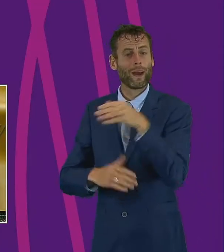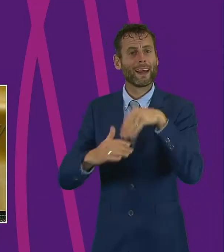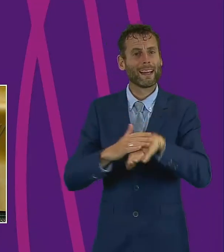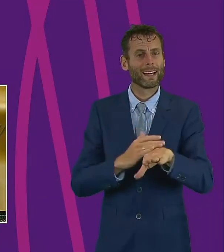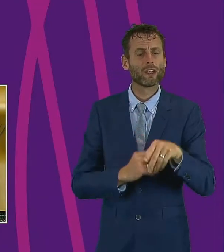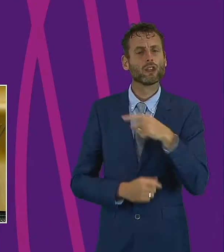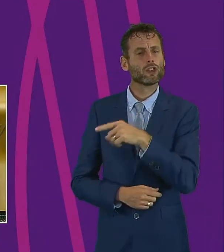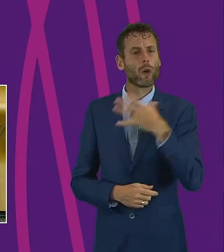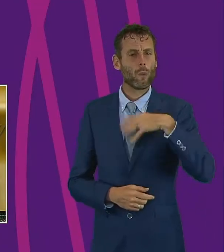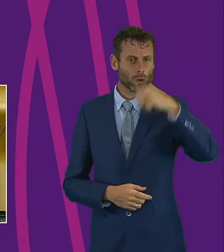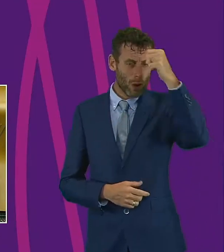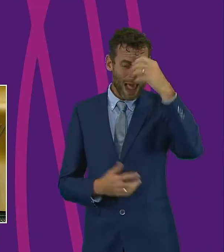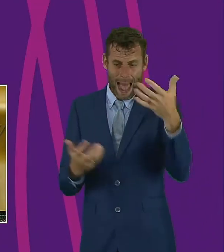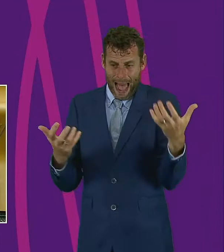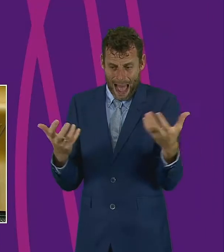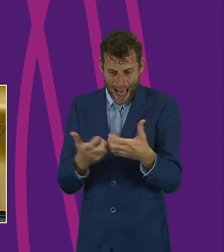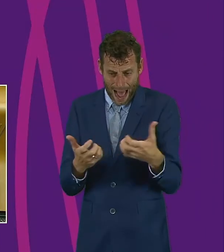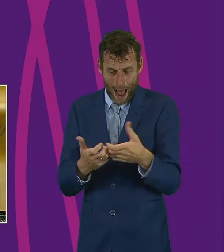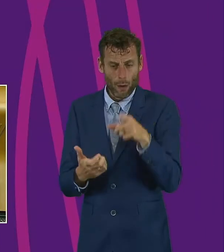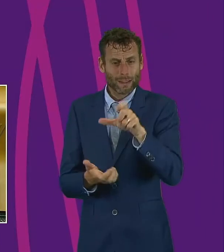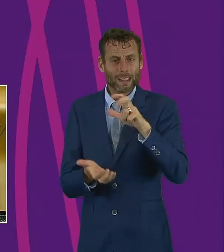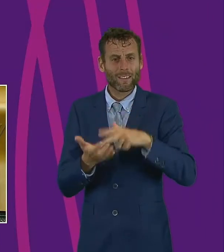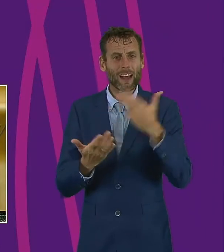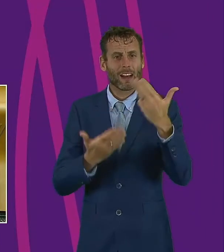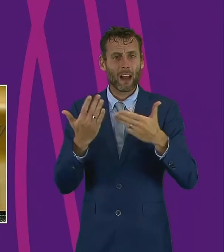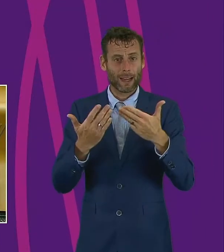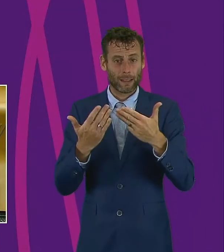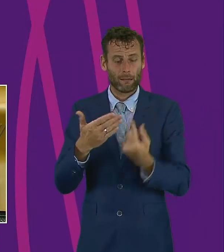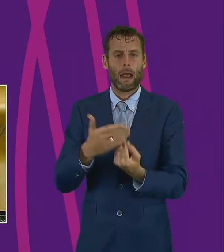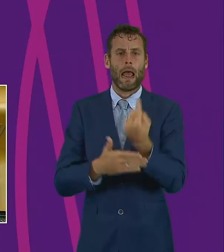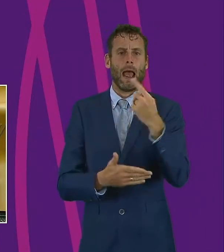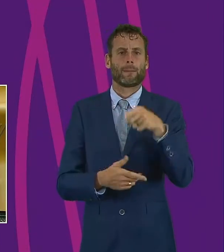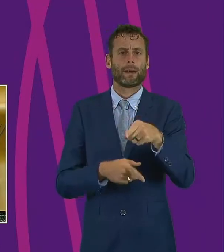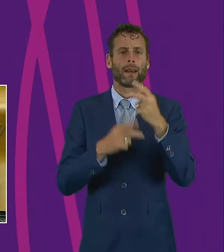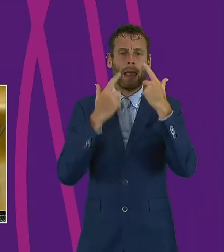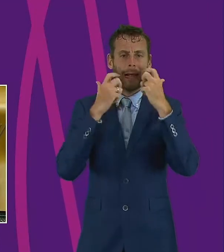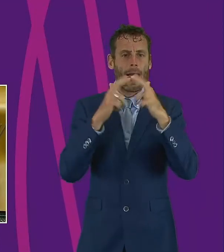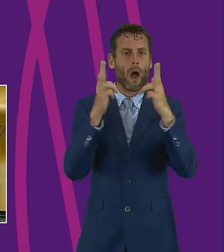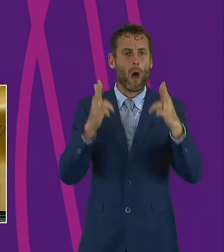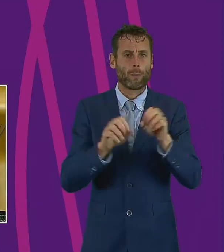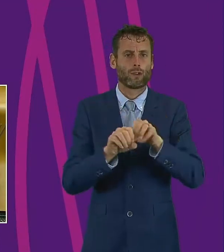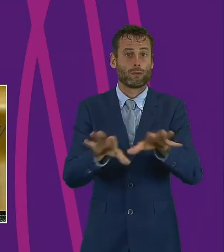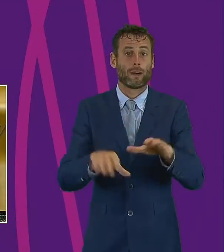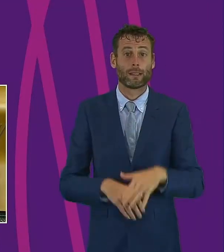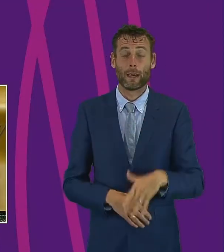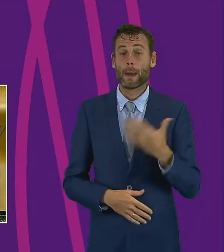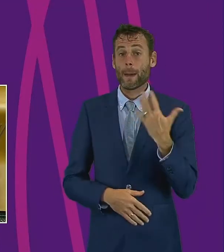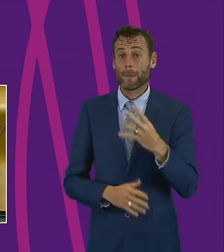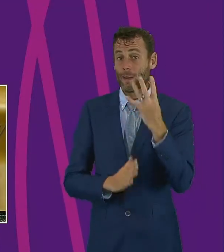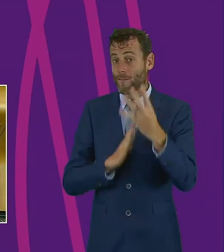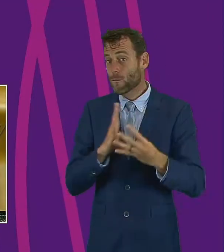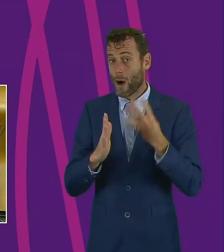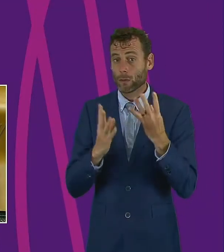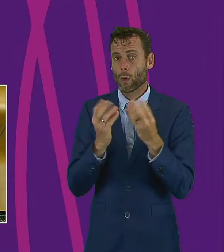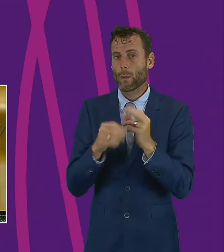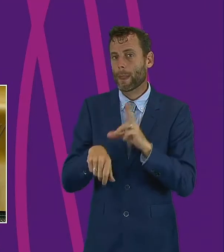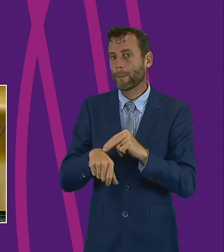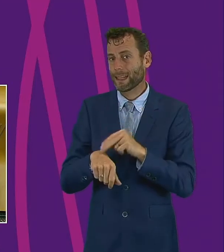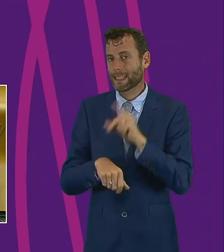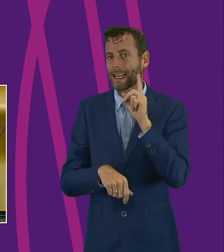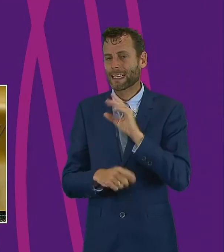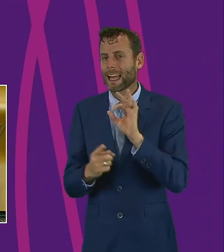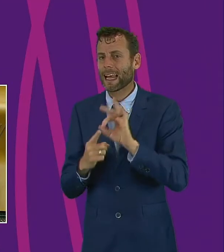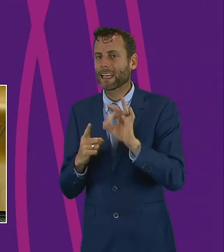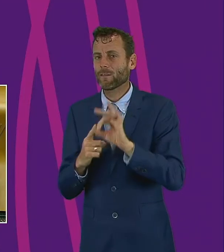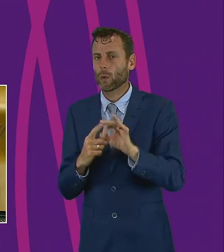this disease got into her mother's home. And yesterday, she spent 4 hours with the police, who interviewed her as part of their investigation into what